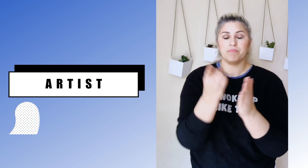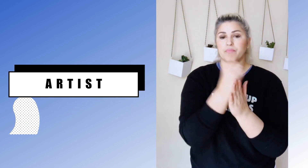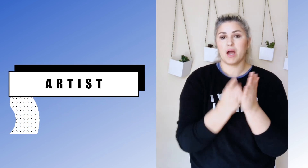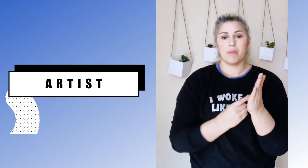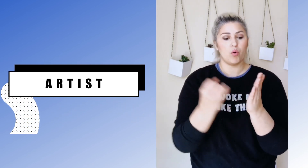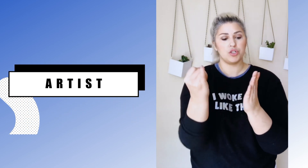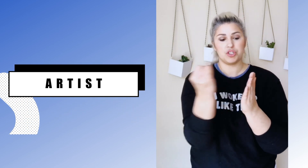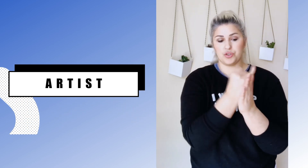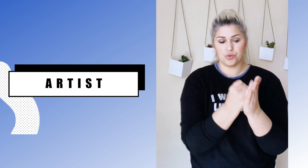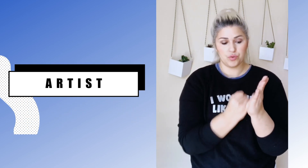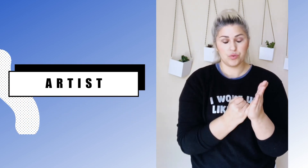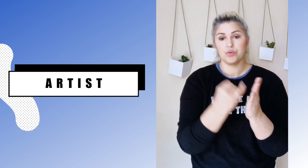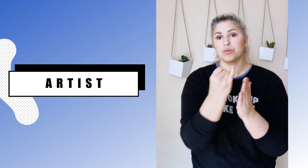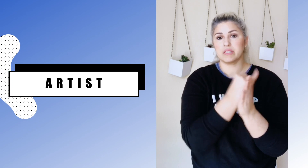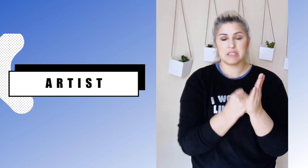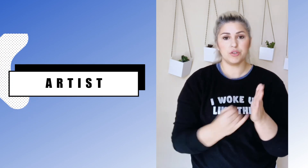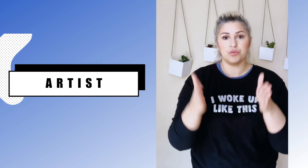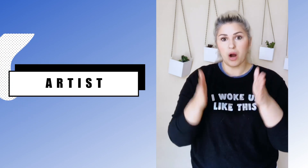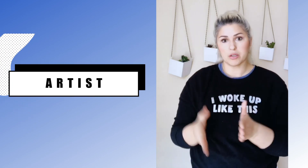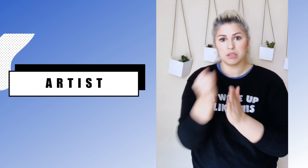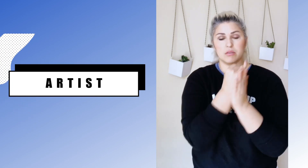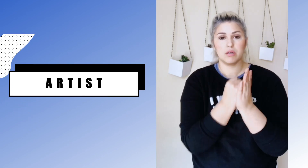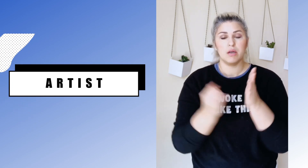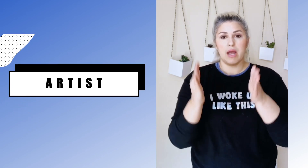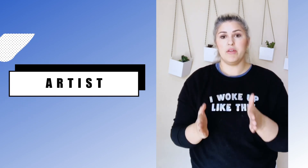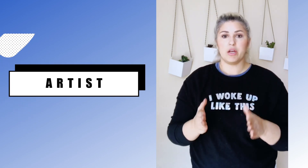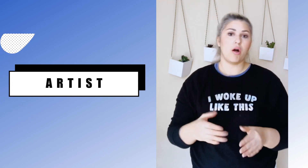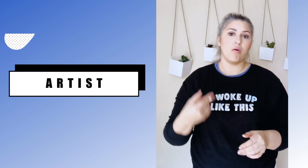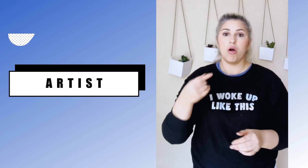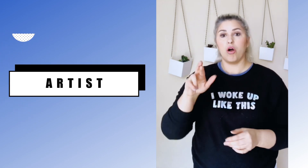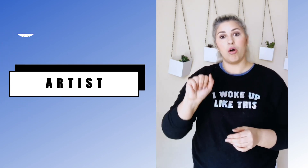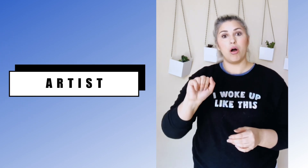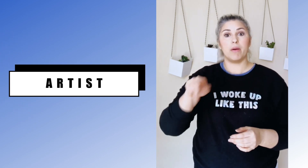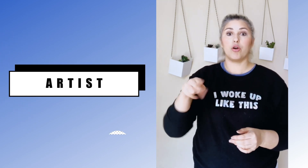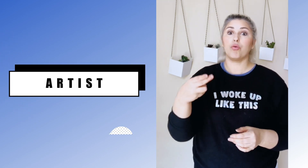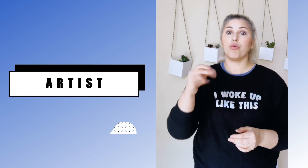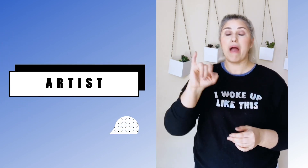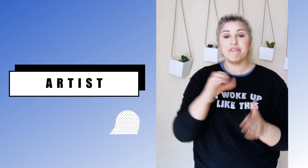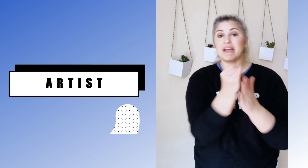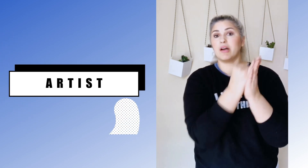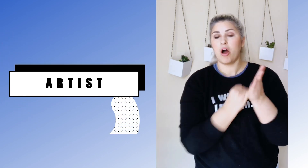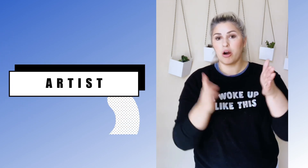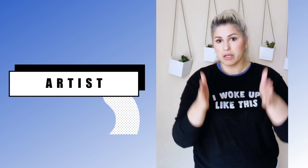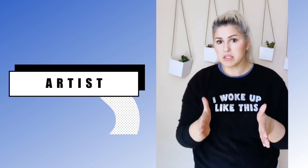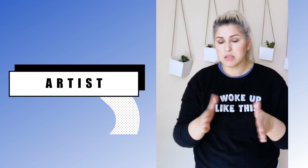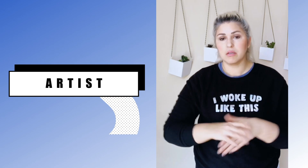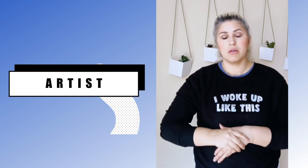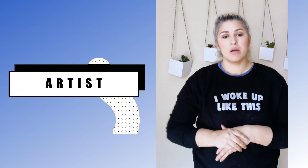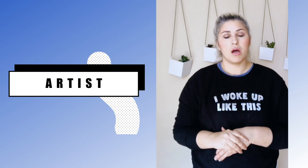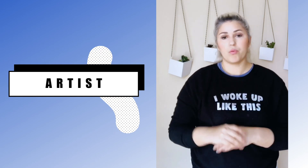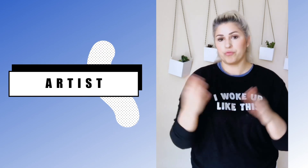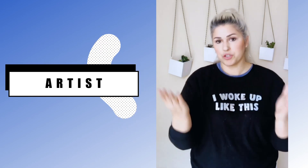hand, or just still do art. And then you can go, oh, I'm a graphic